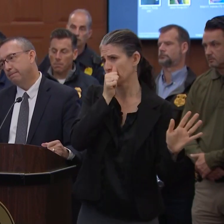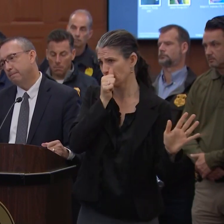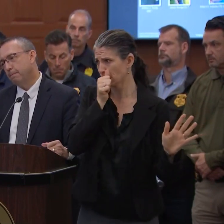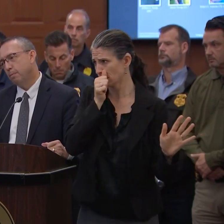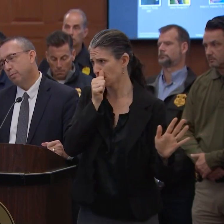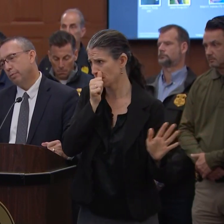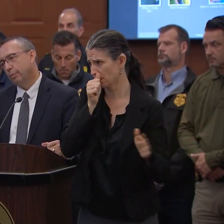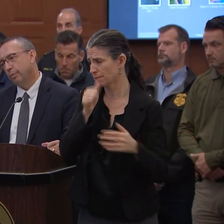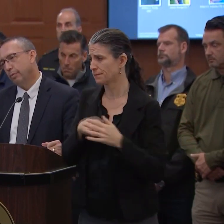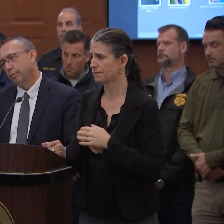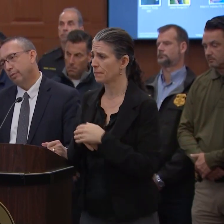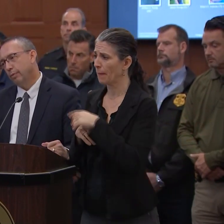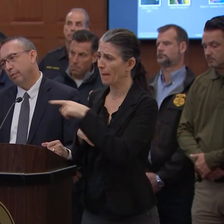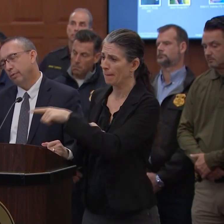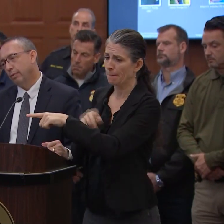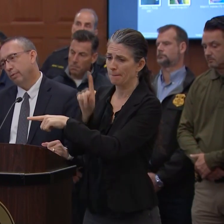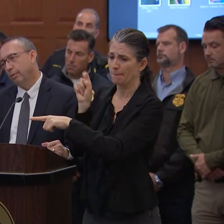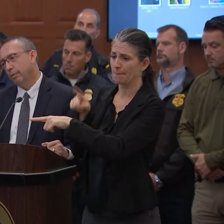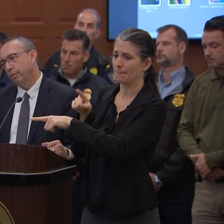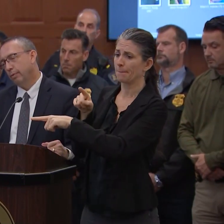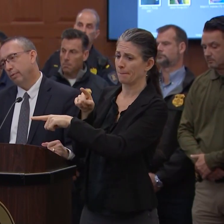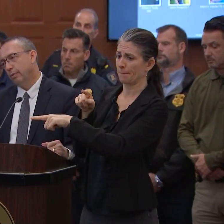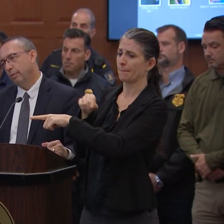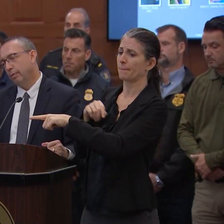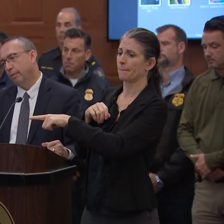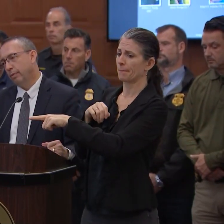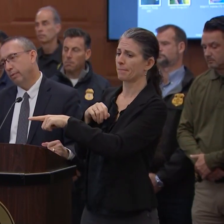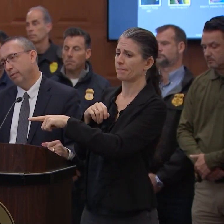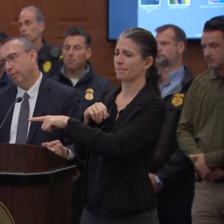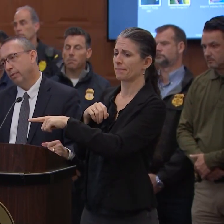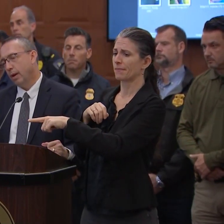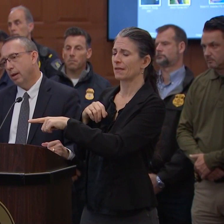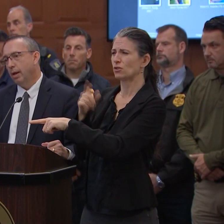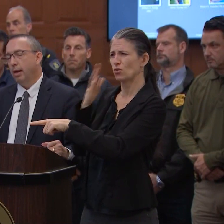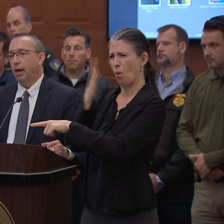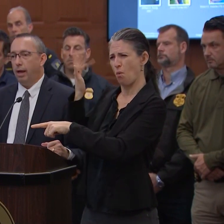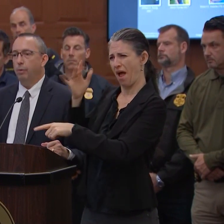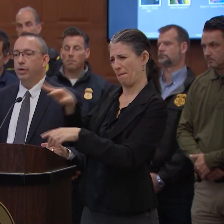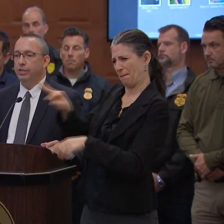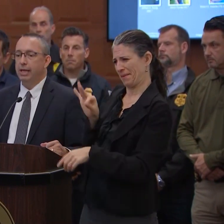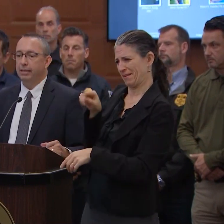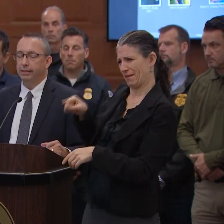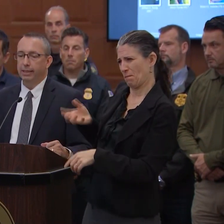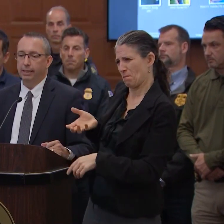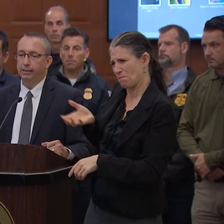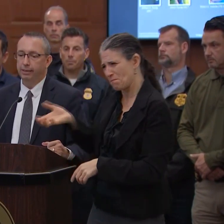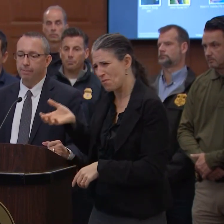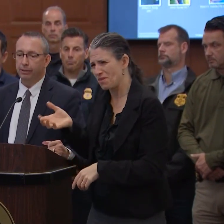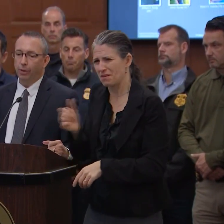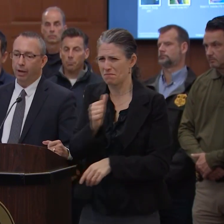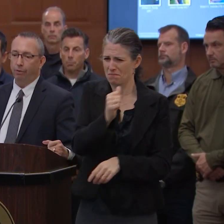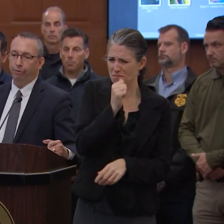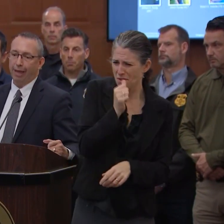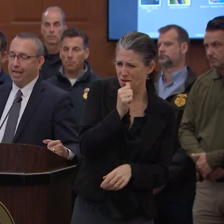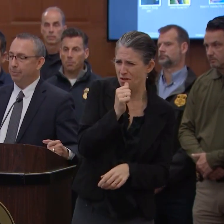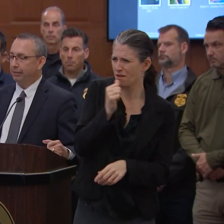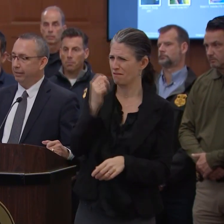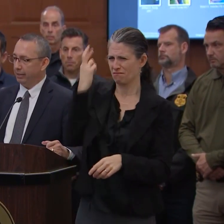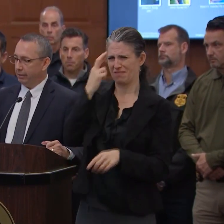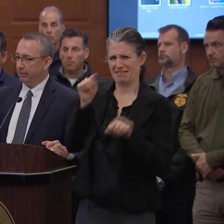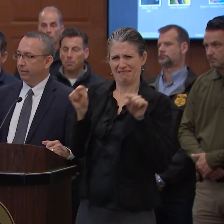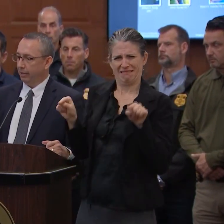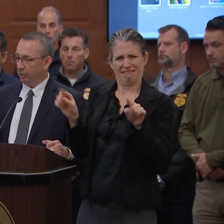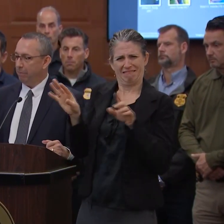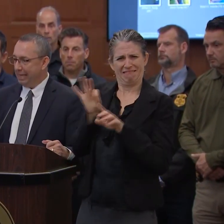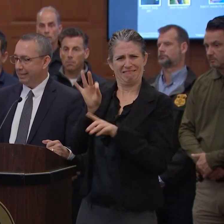far, why did the suspects target the bowling alley and the bar? I would say that the mental health aspect